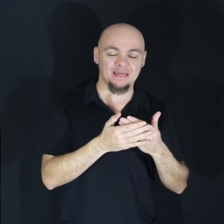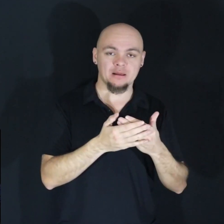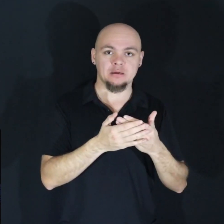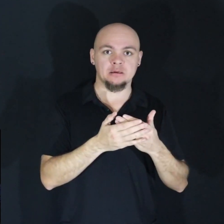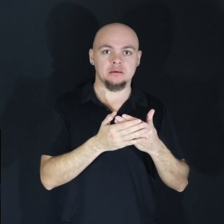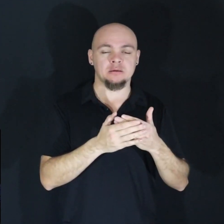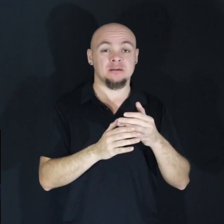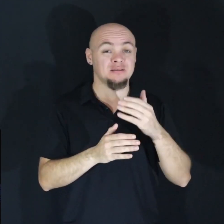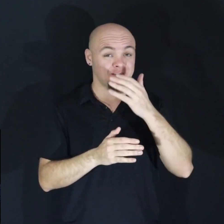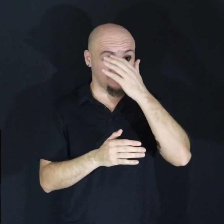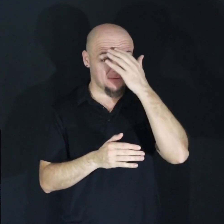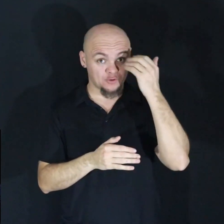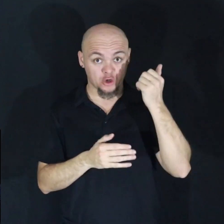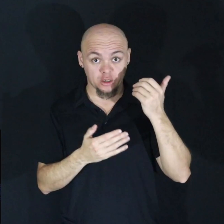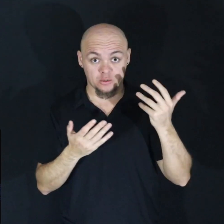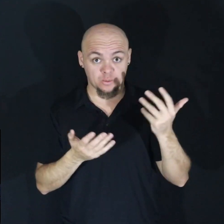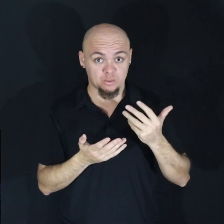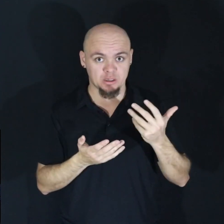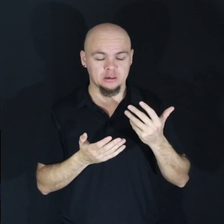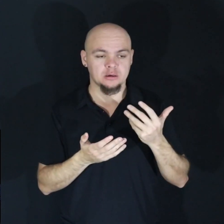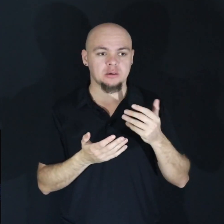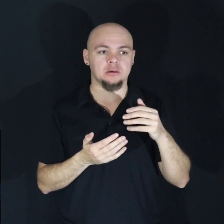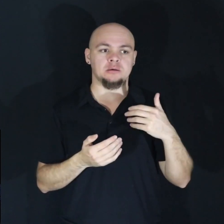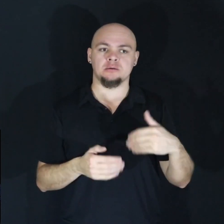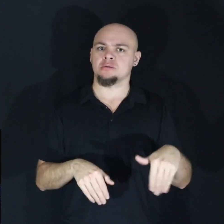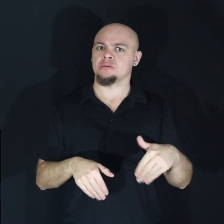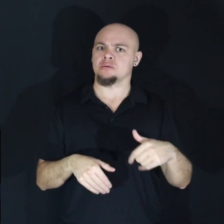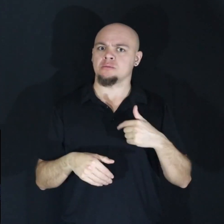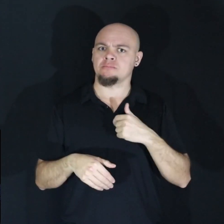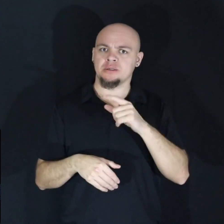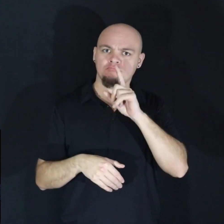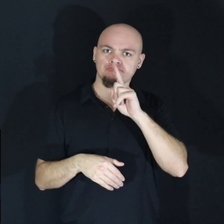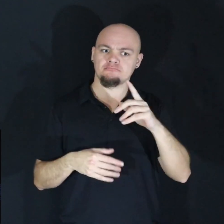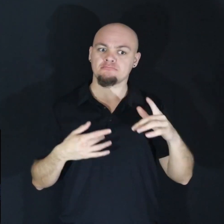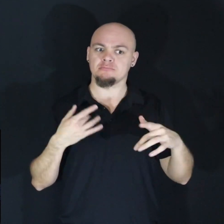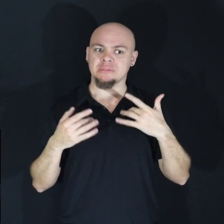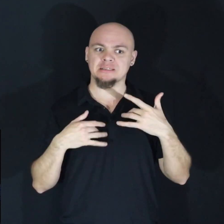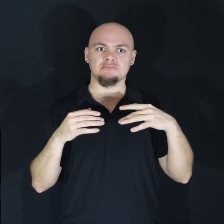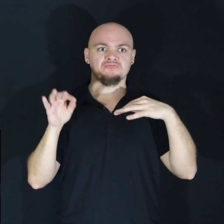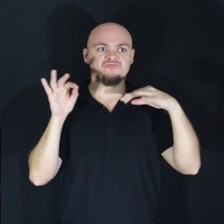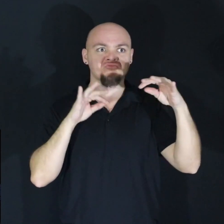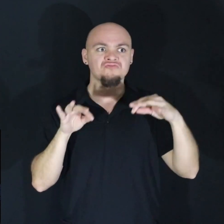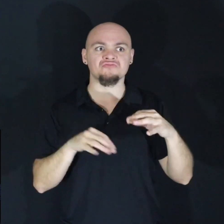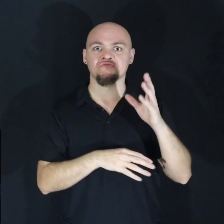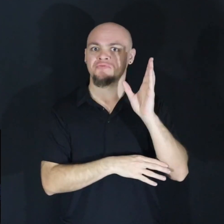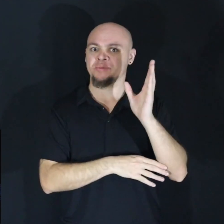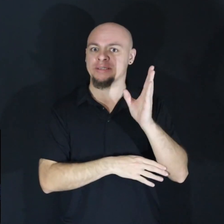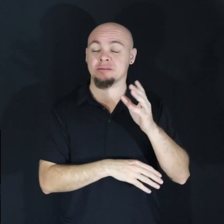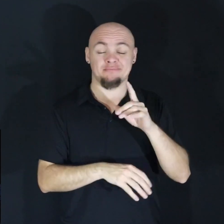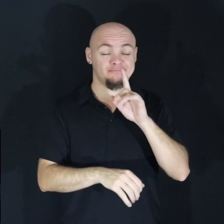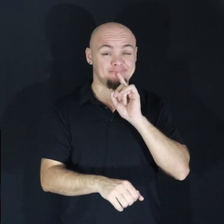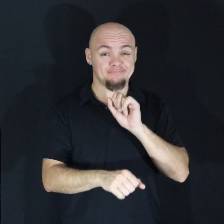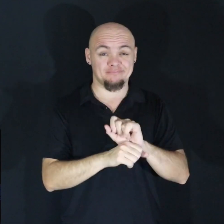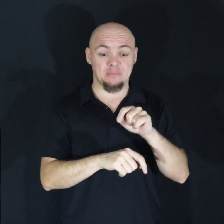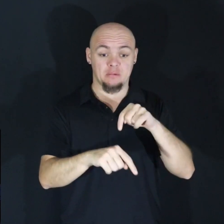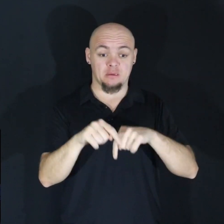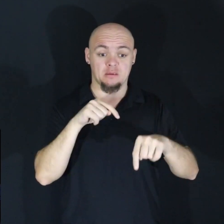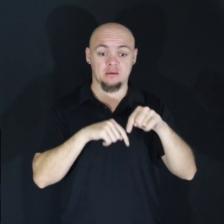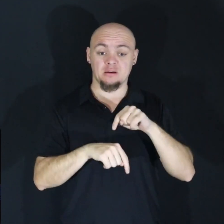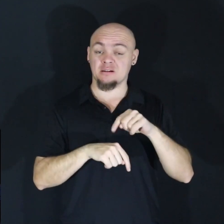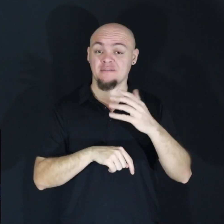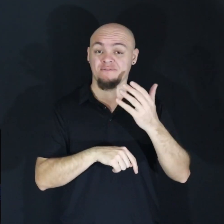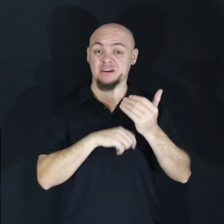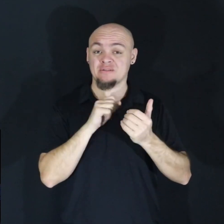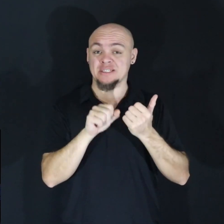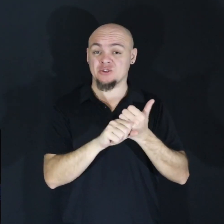What I forgot, though, was how excited I was to be giving that TED Talk. In fact, I went back to 15